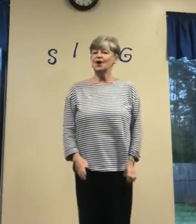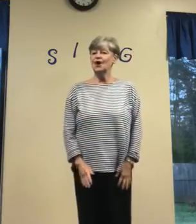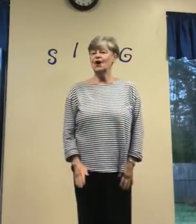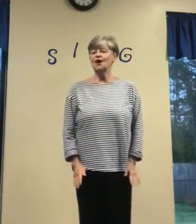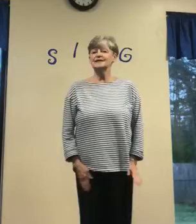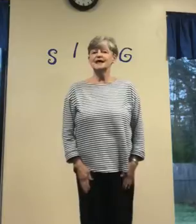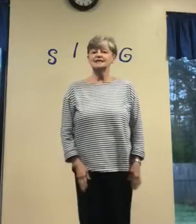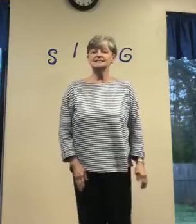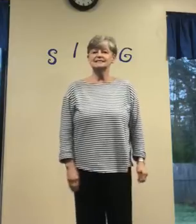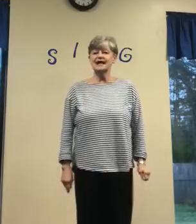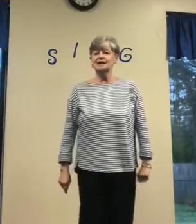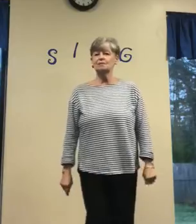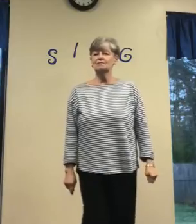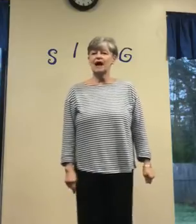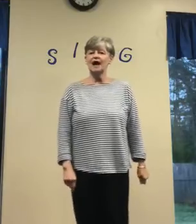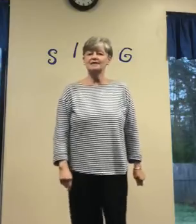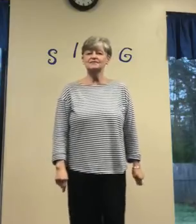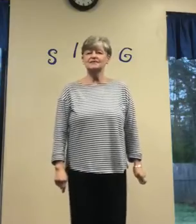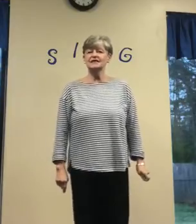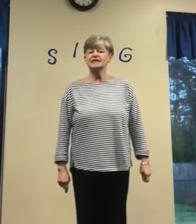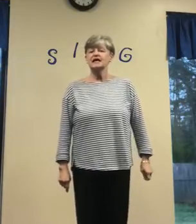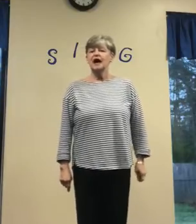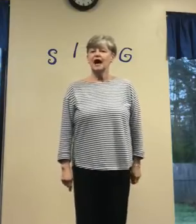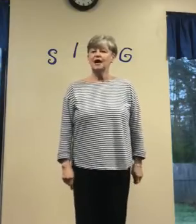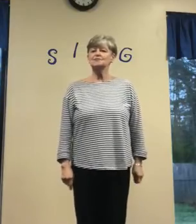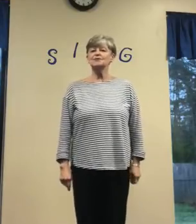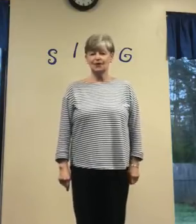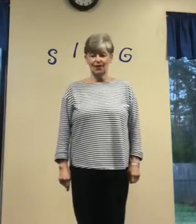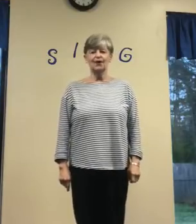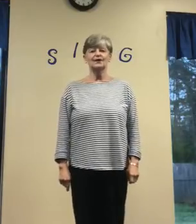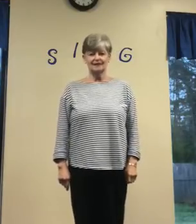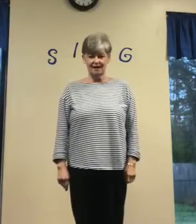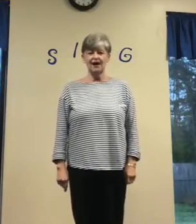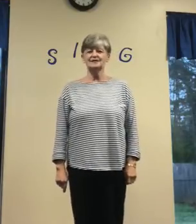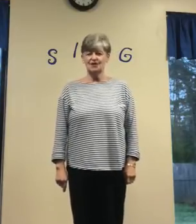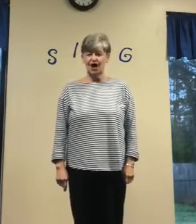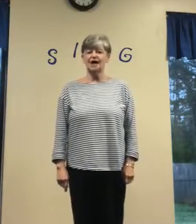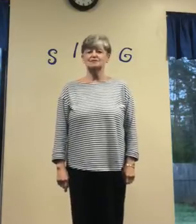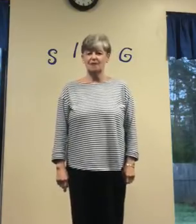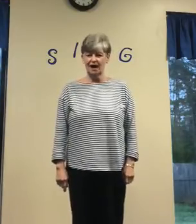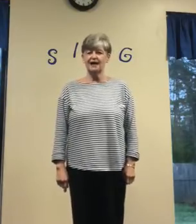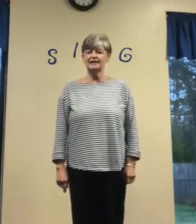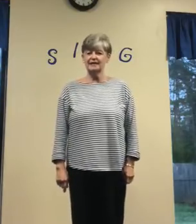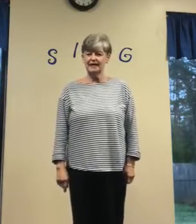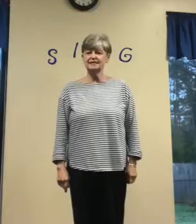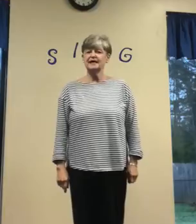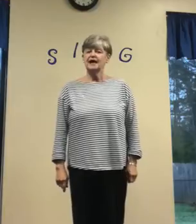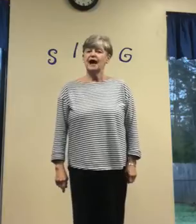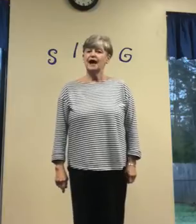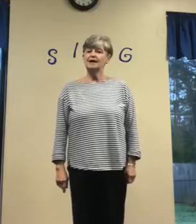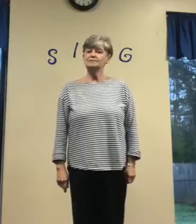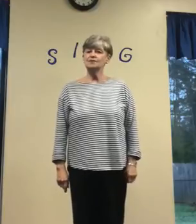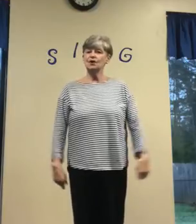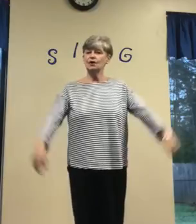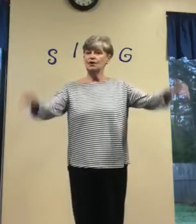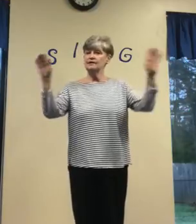gonna snap my feet. I'm gonna nod my head. I'm gonna